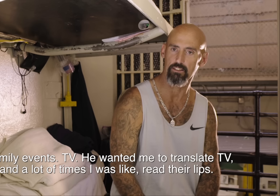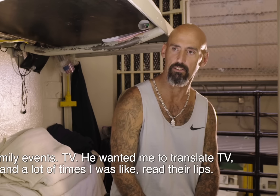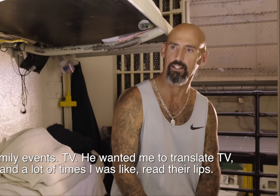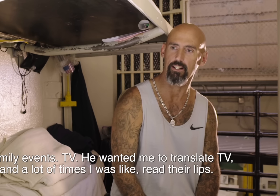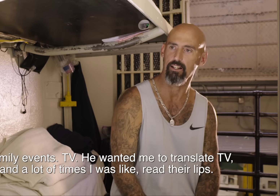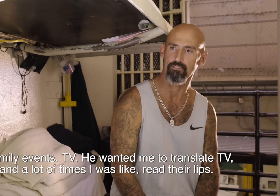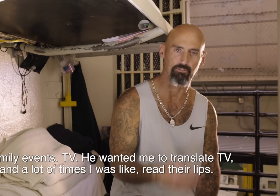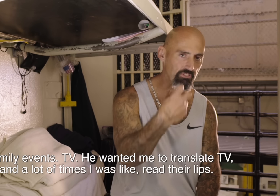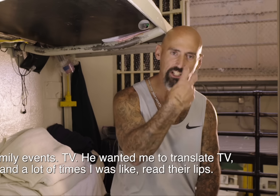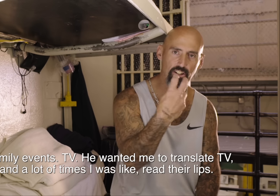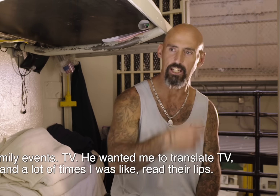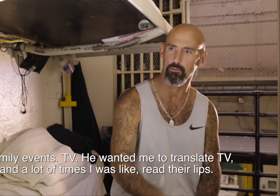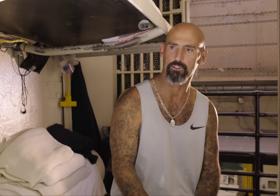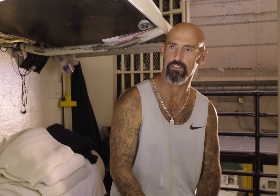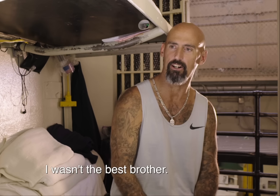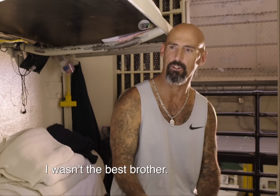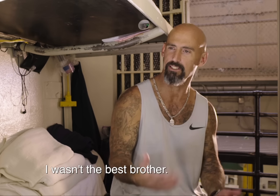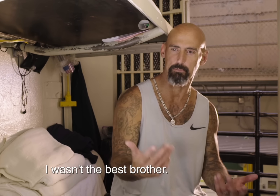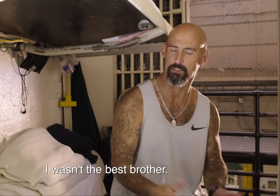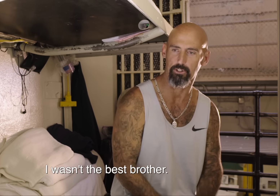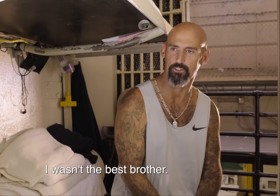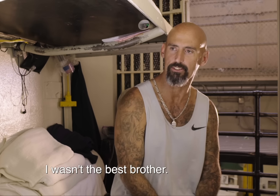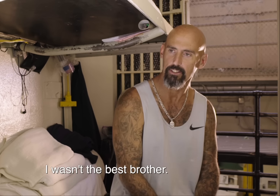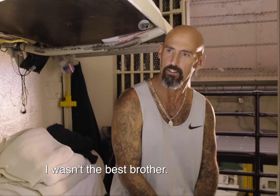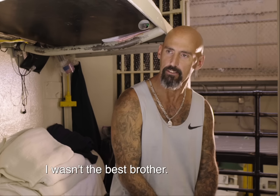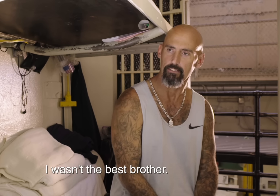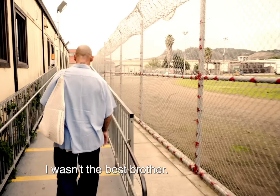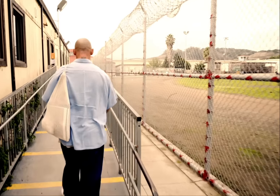man, read their lips. You know, I wasn't the best brother.